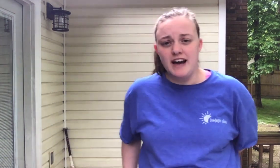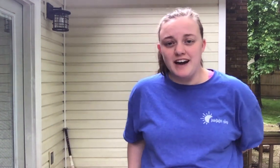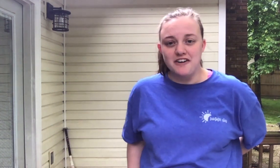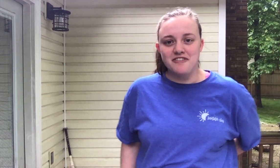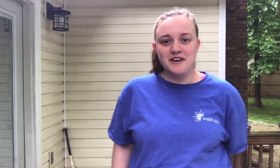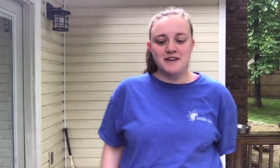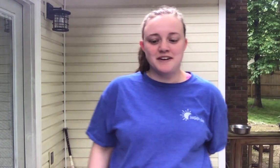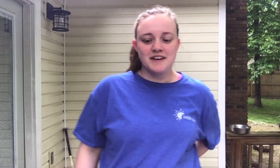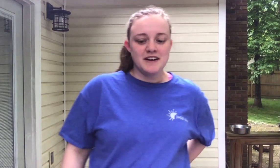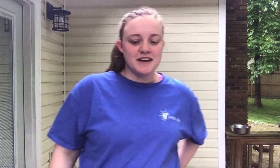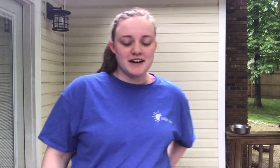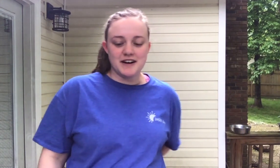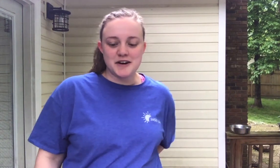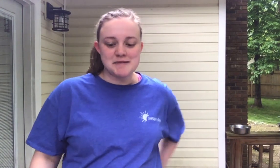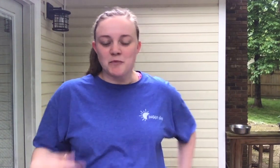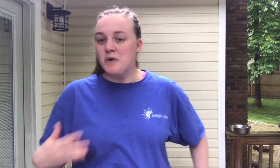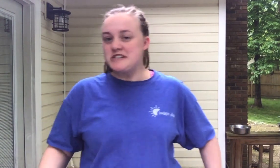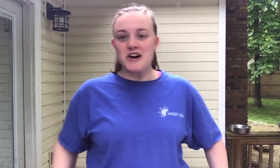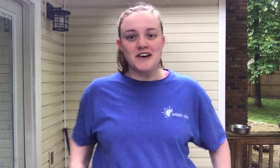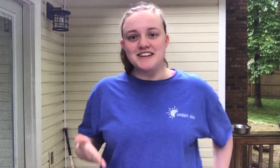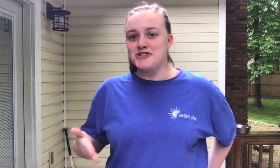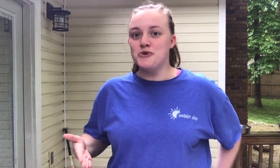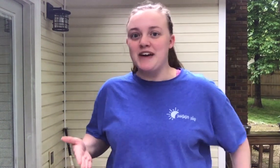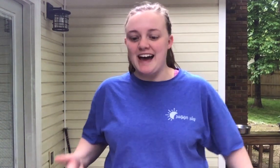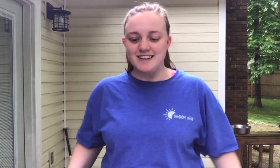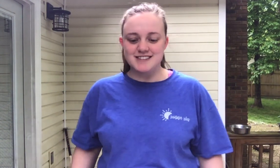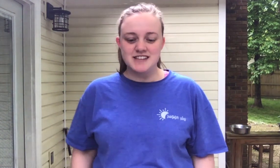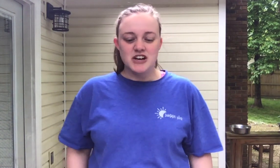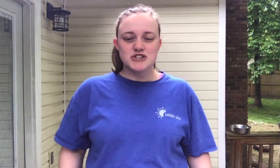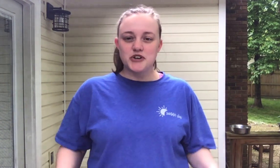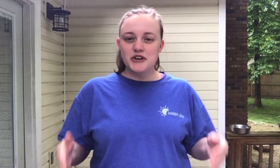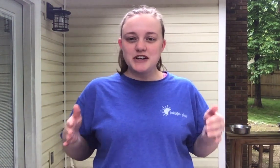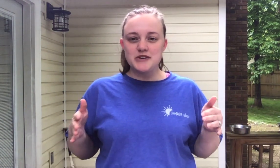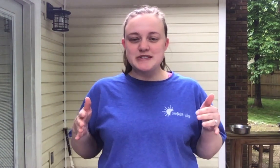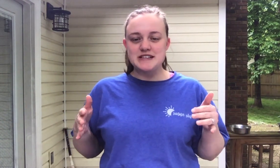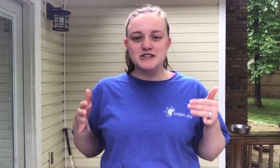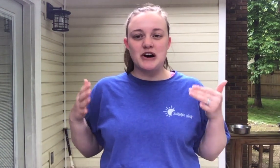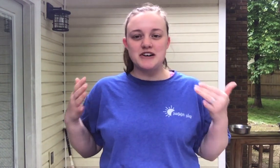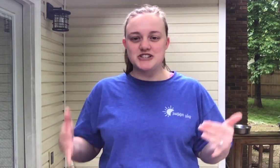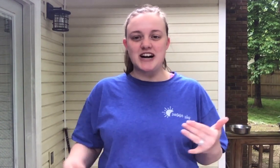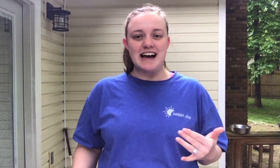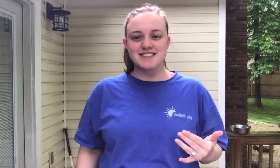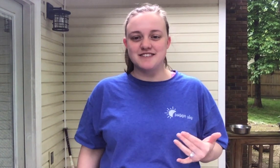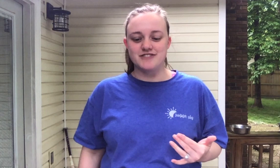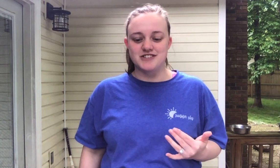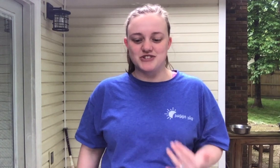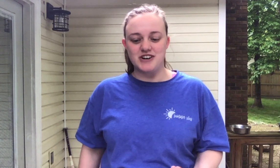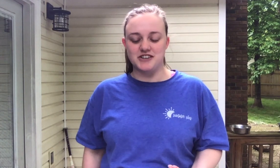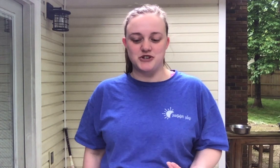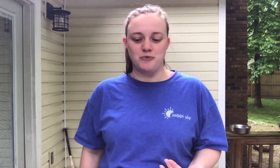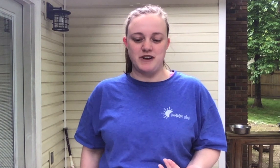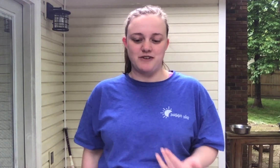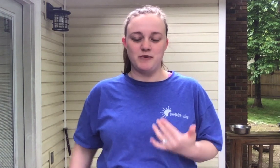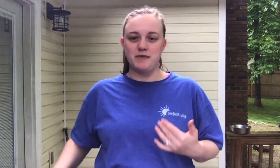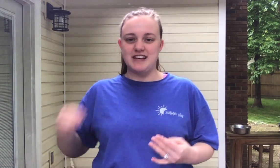have 1 dog and 2 cats? So you're going to use this contrastive structure when we get to